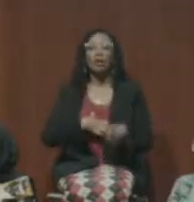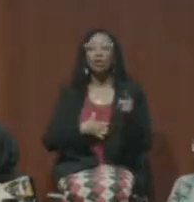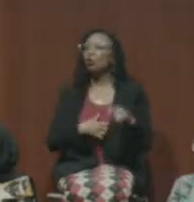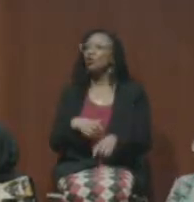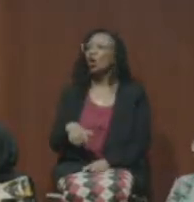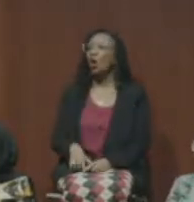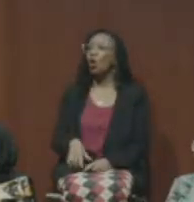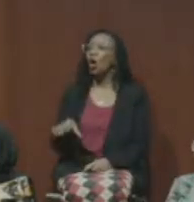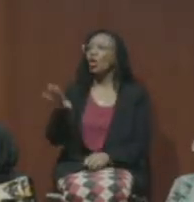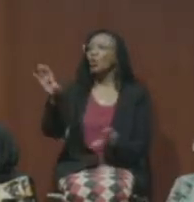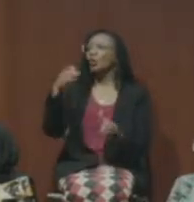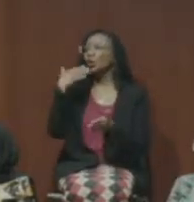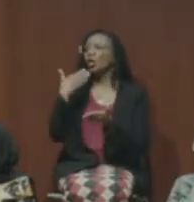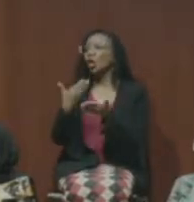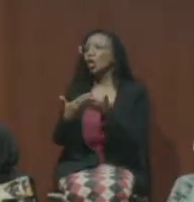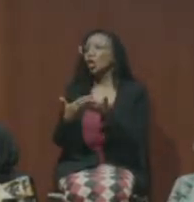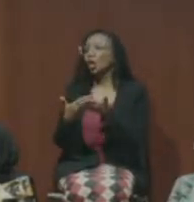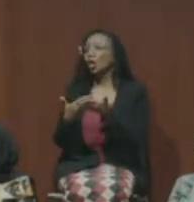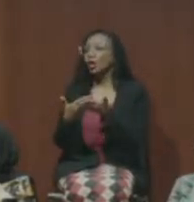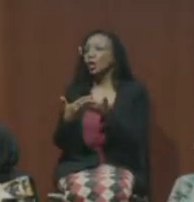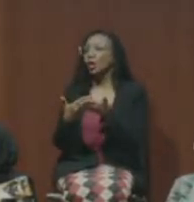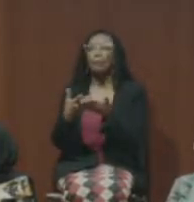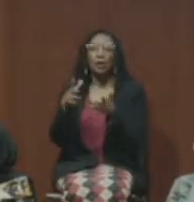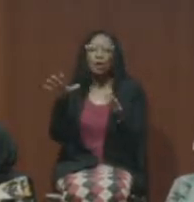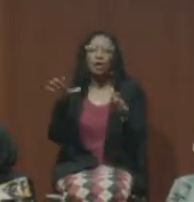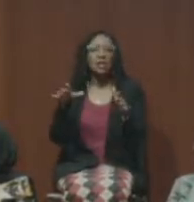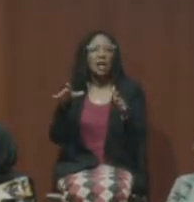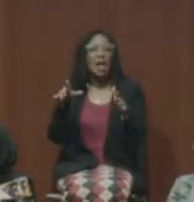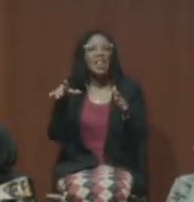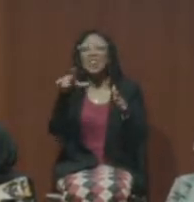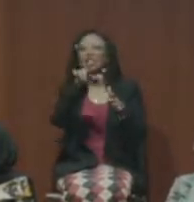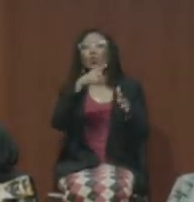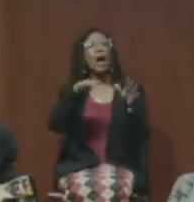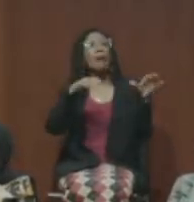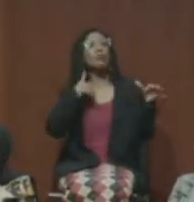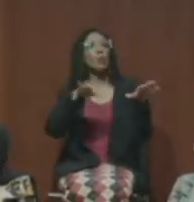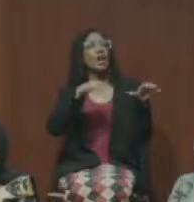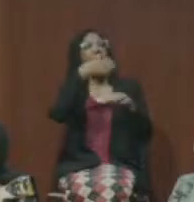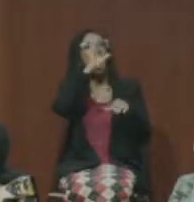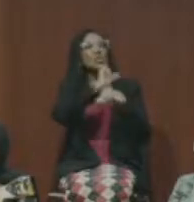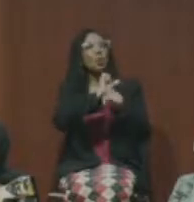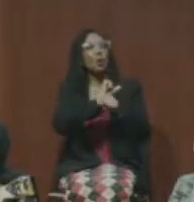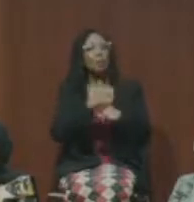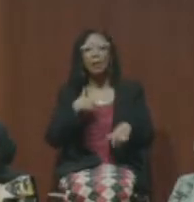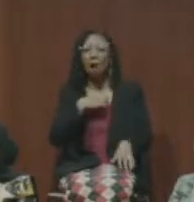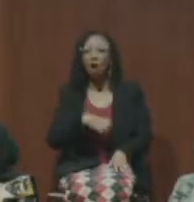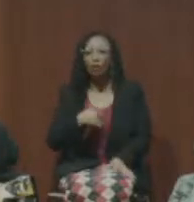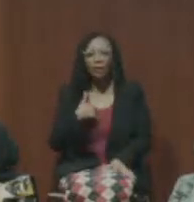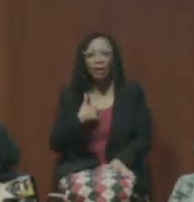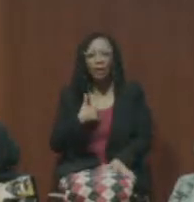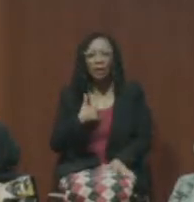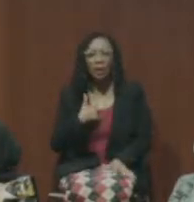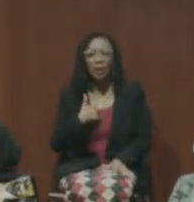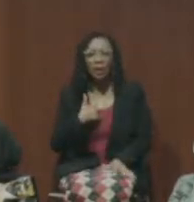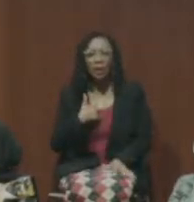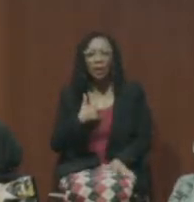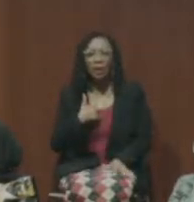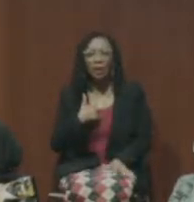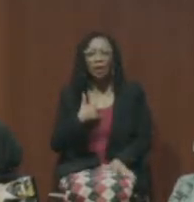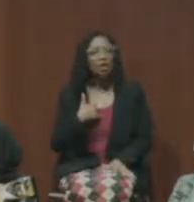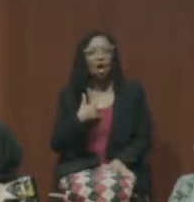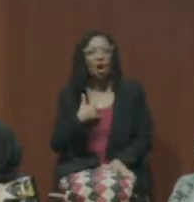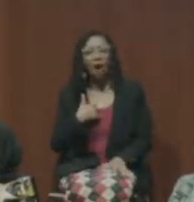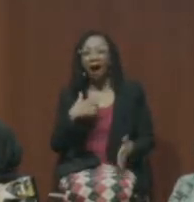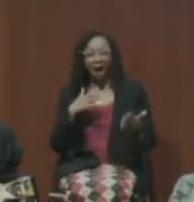I'm a do-gooder, because a lot of people who do this work want to say they're doing God's work. They want to look in the mirror and see a